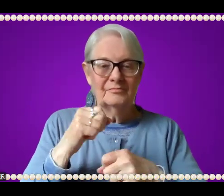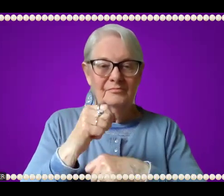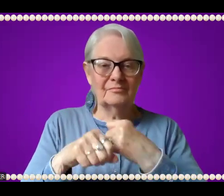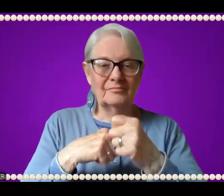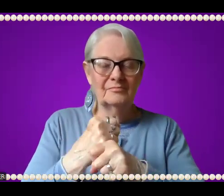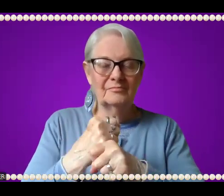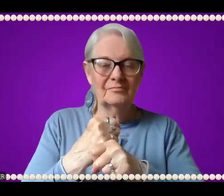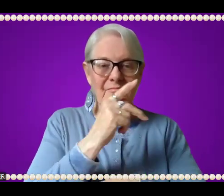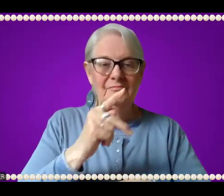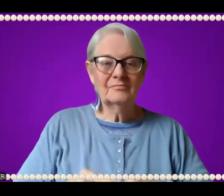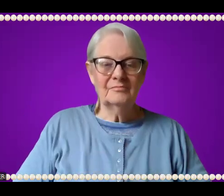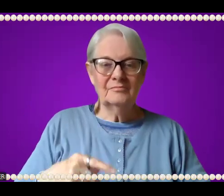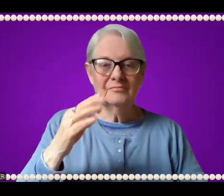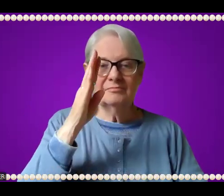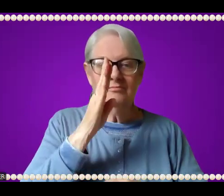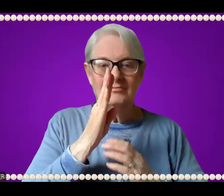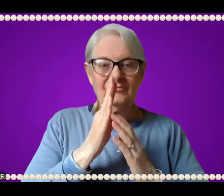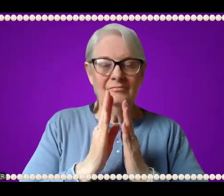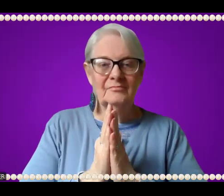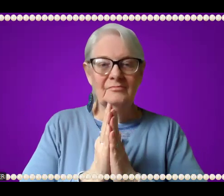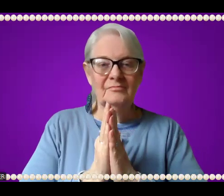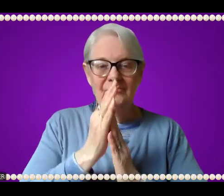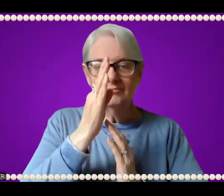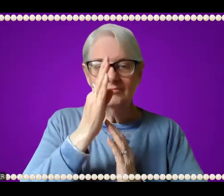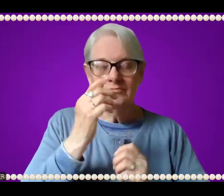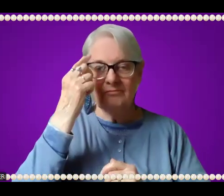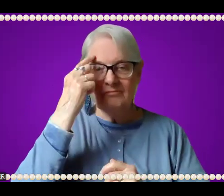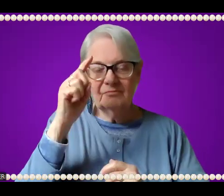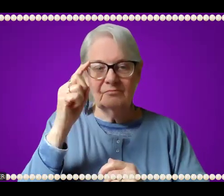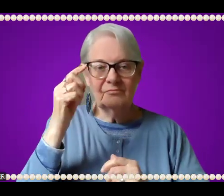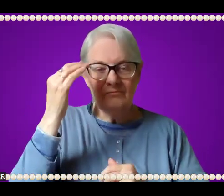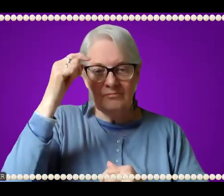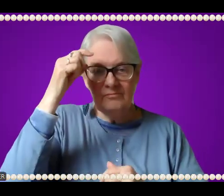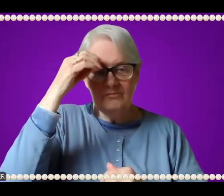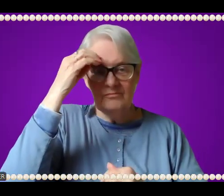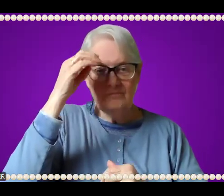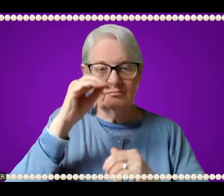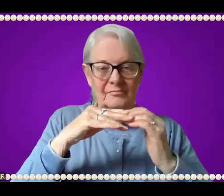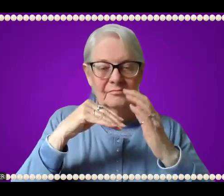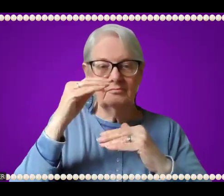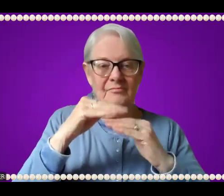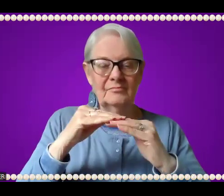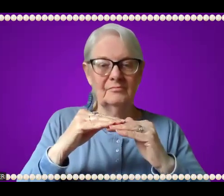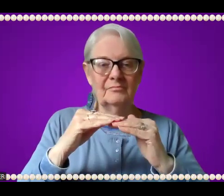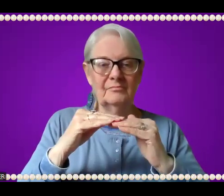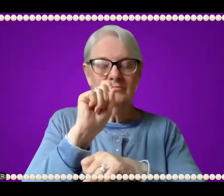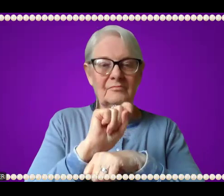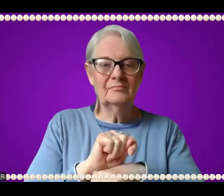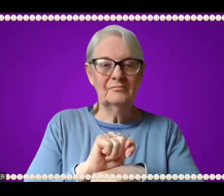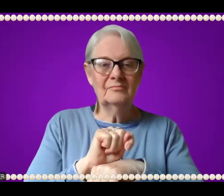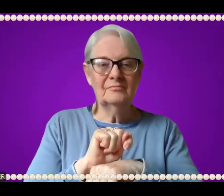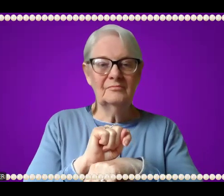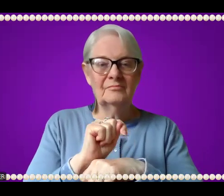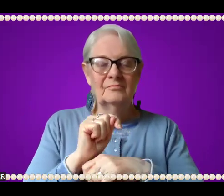wisdom, and he builds the temple in Jerusalem. And the turning point, of course, is